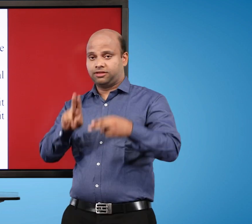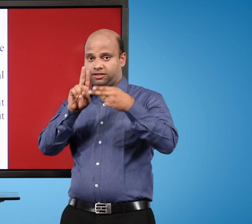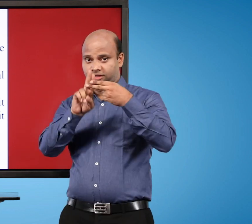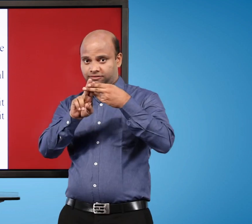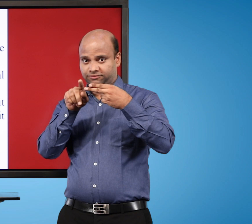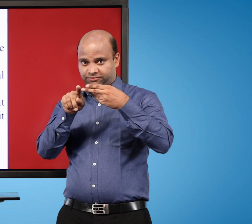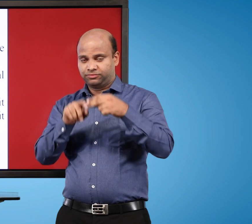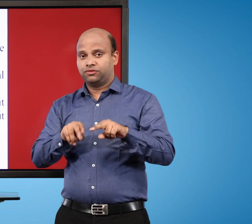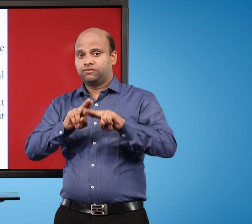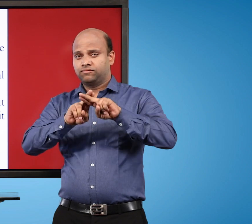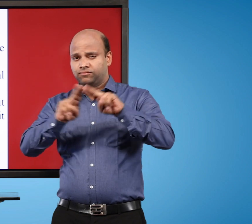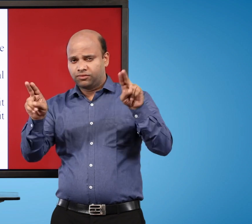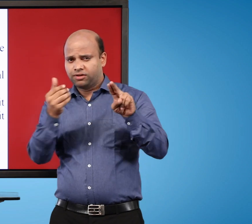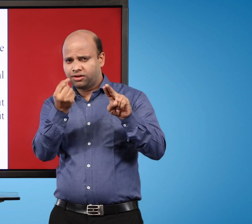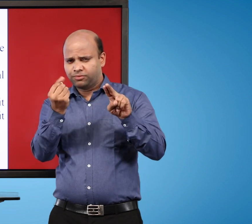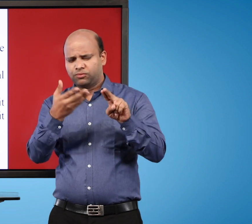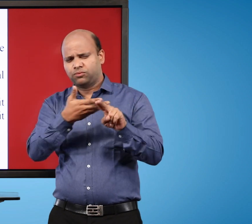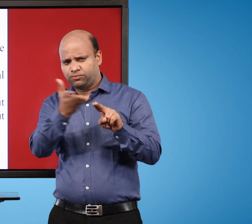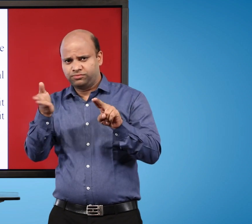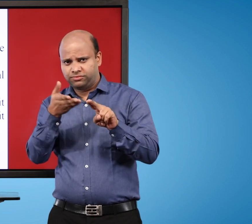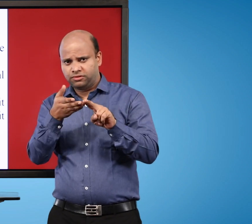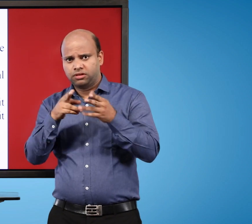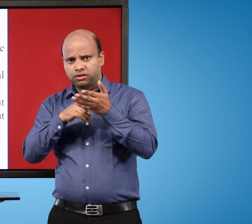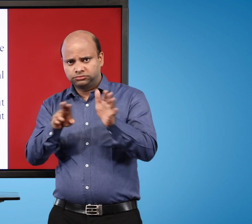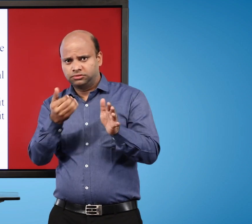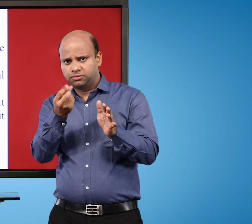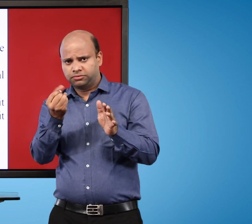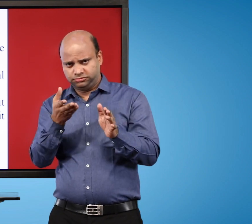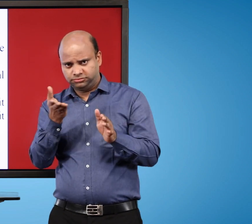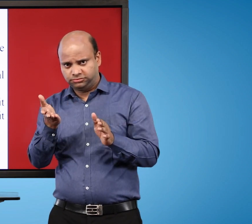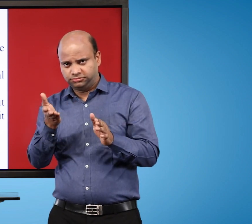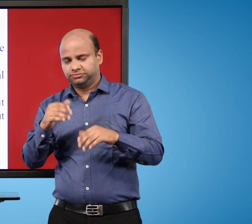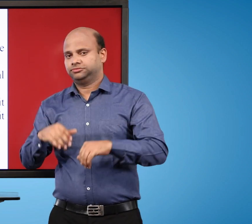F. All whole numbers are natural numbers.